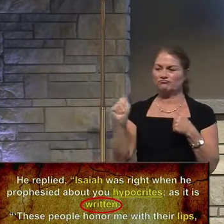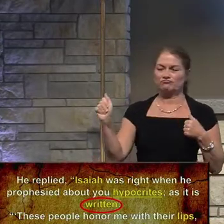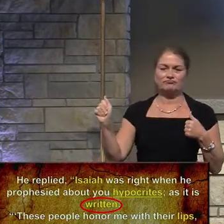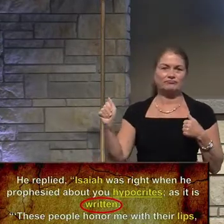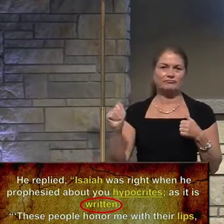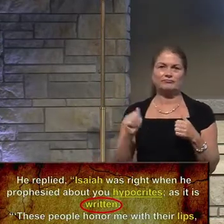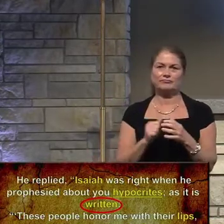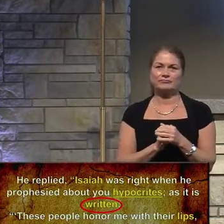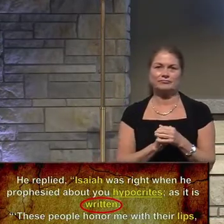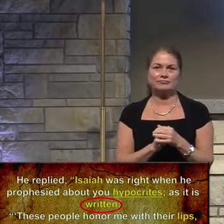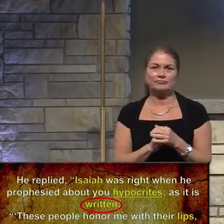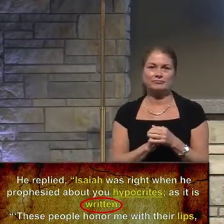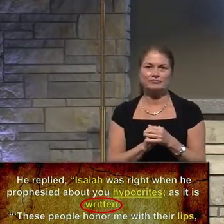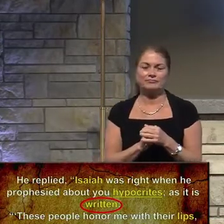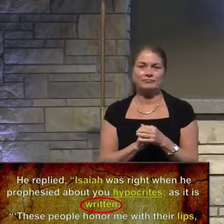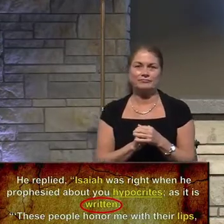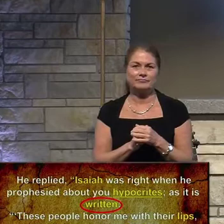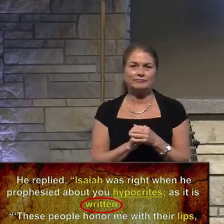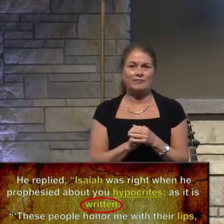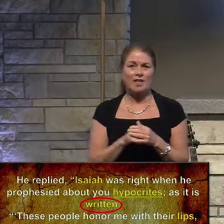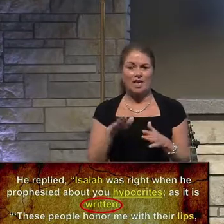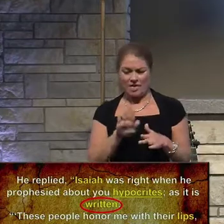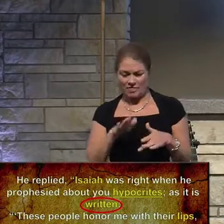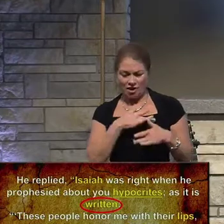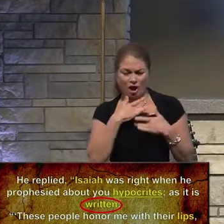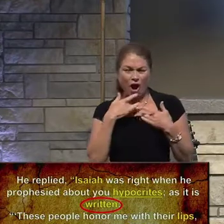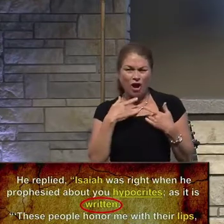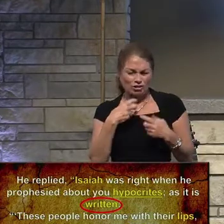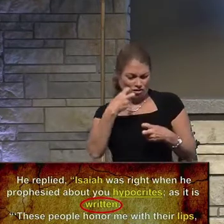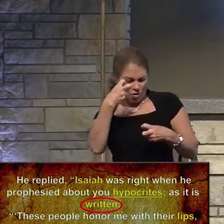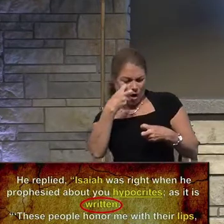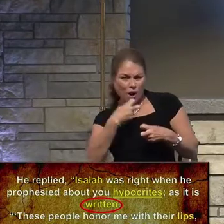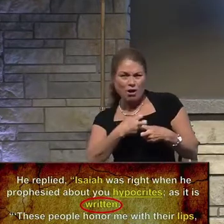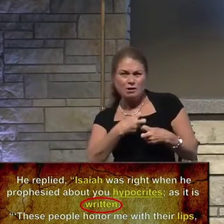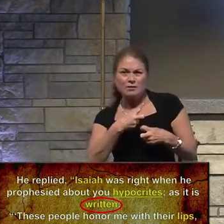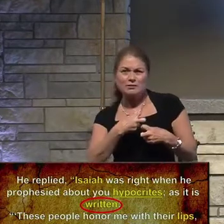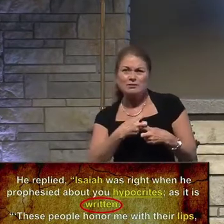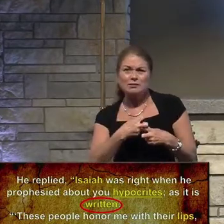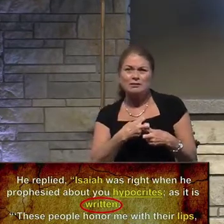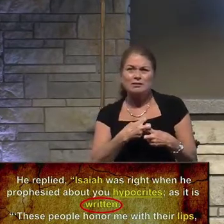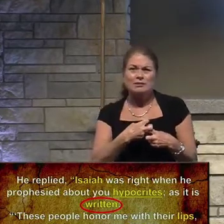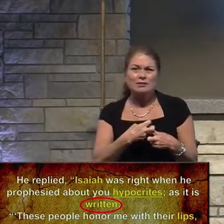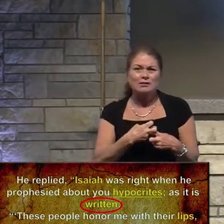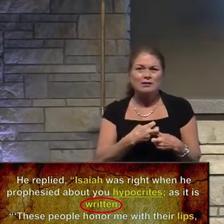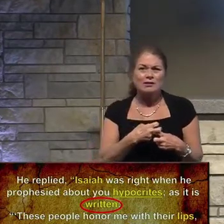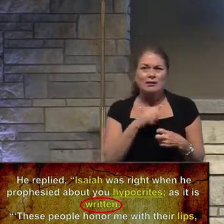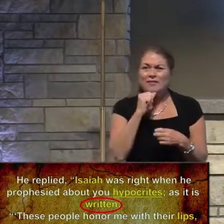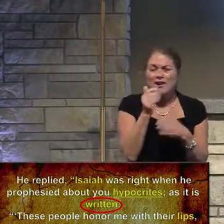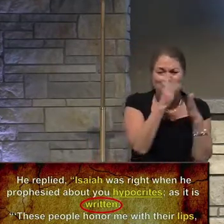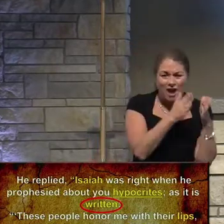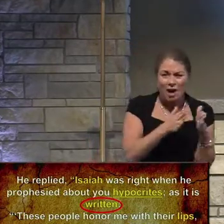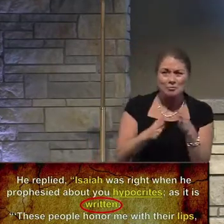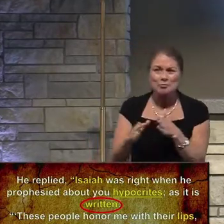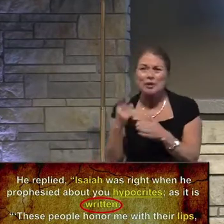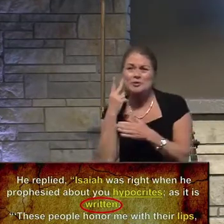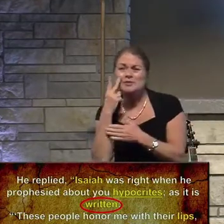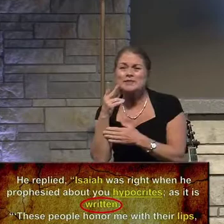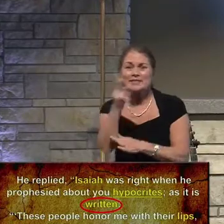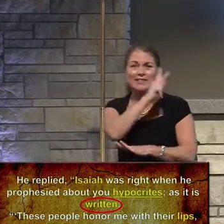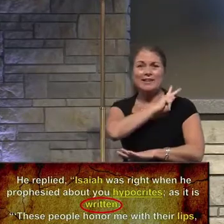me. I mean, their hearts are so hardened. They are so unprepared to see the